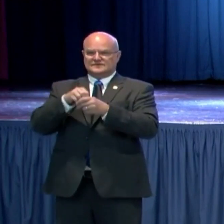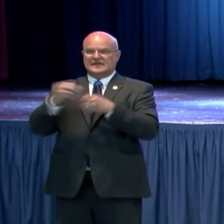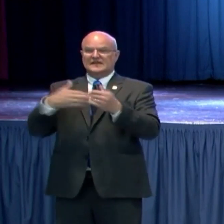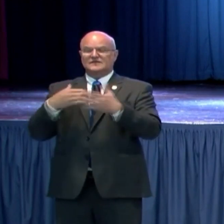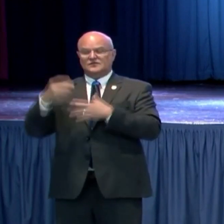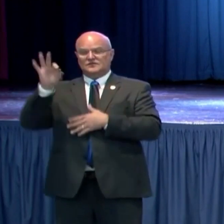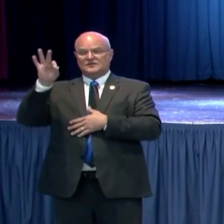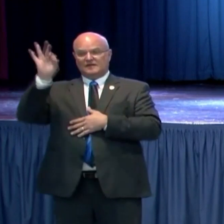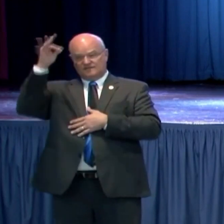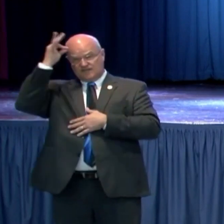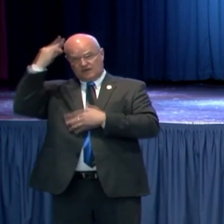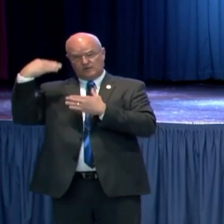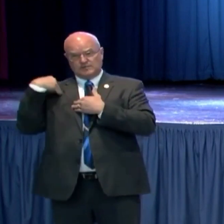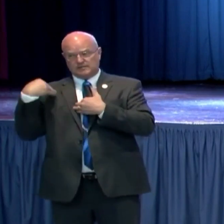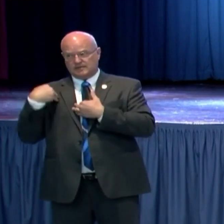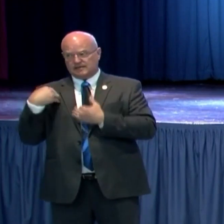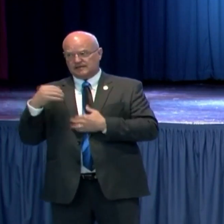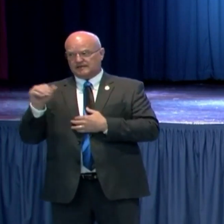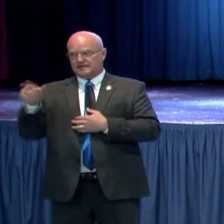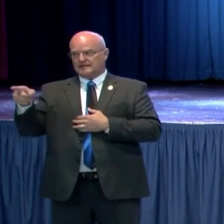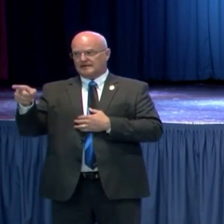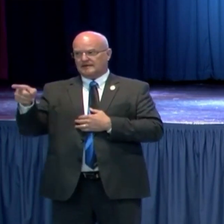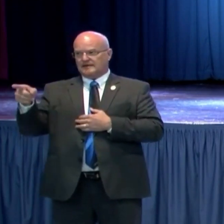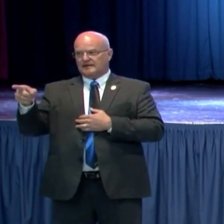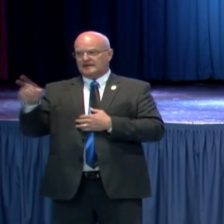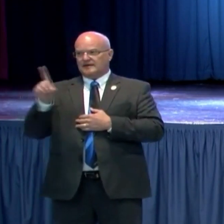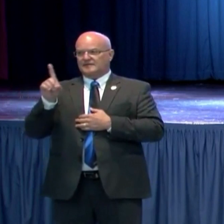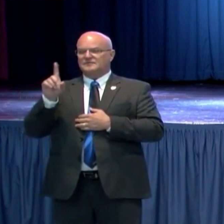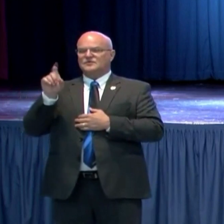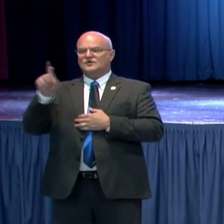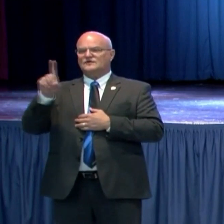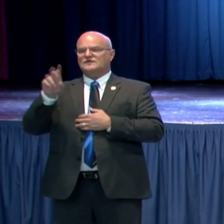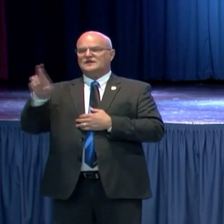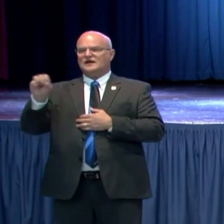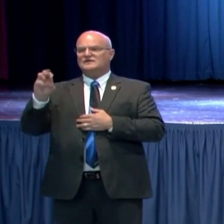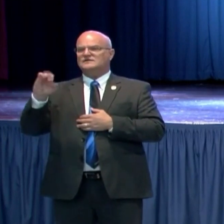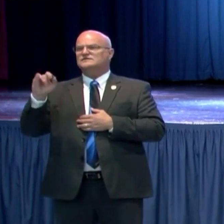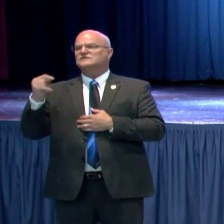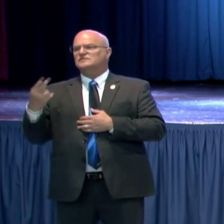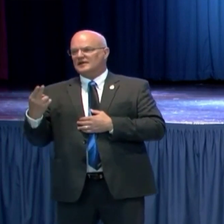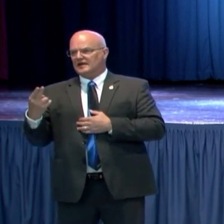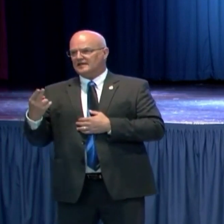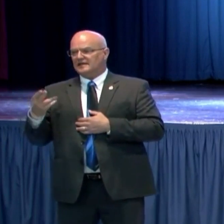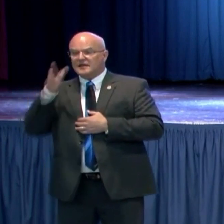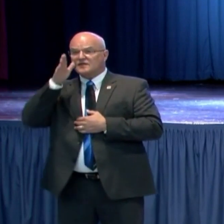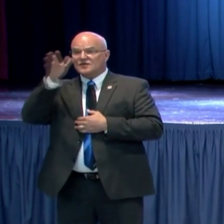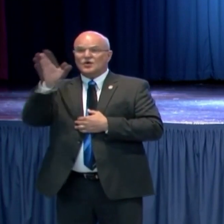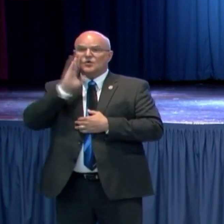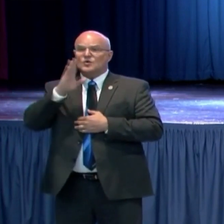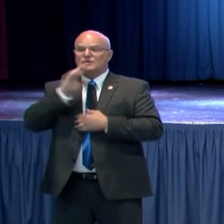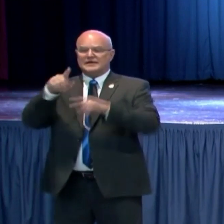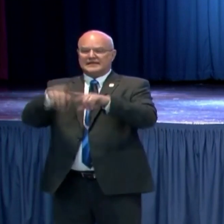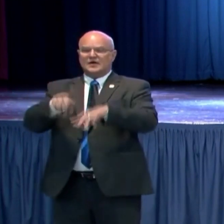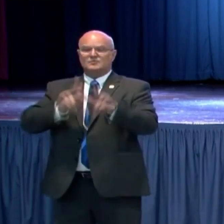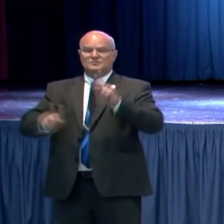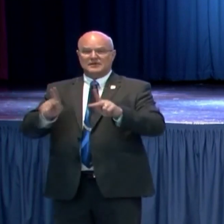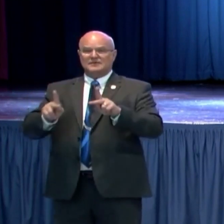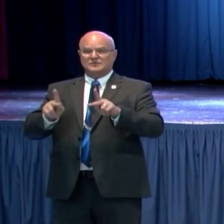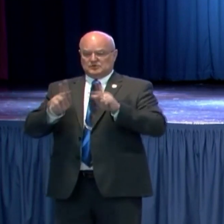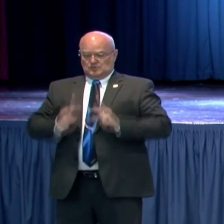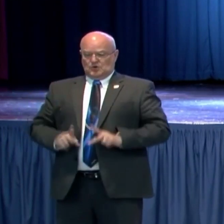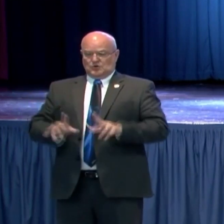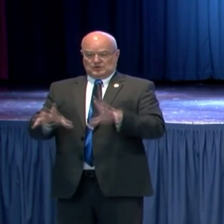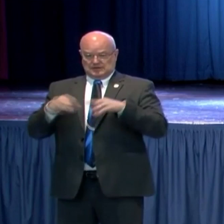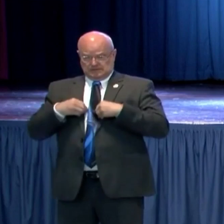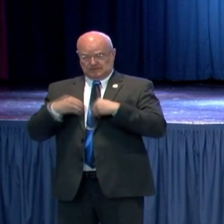a federal responsibility. Alex. My question is for Dr. Smith. You said in the future you're going to be counting on people to take